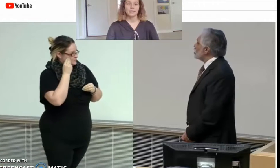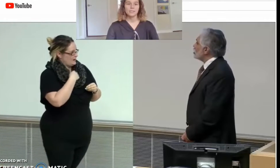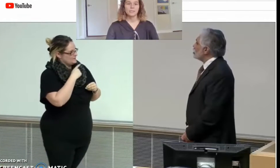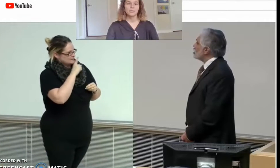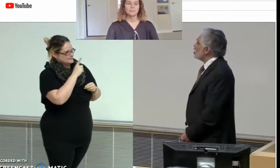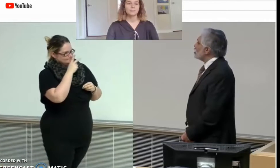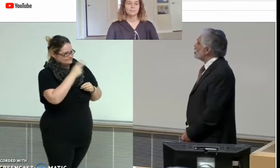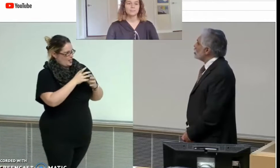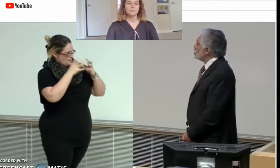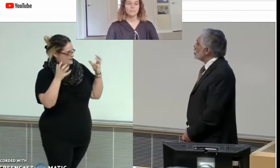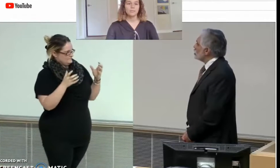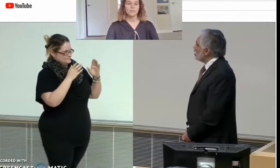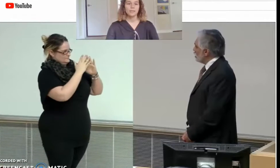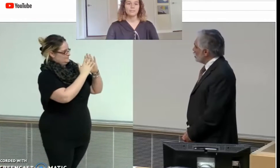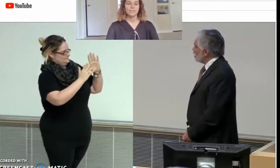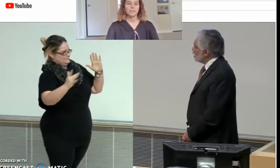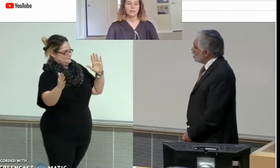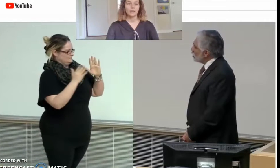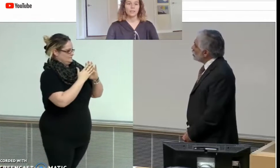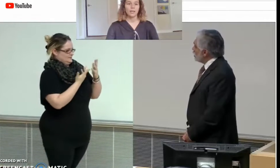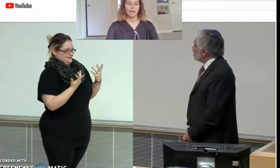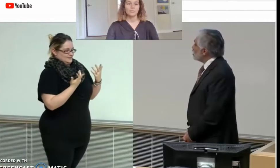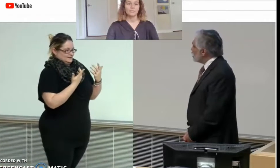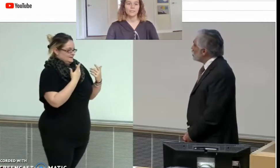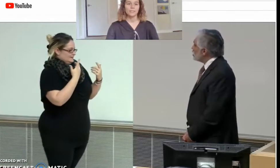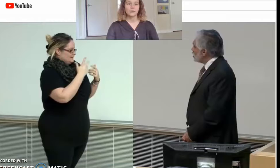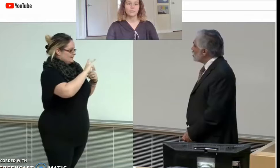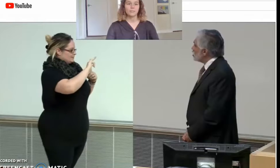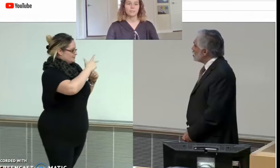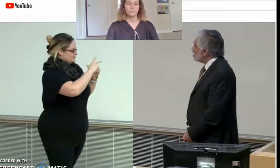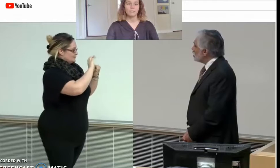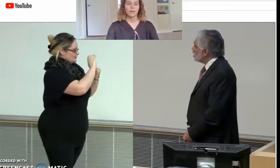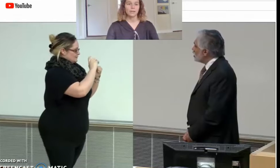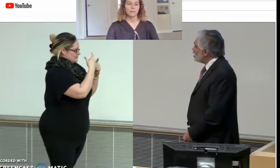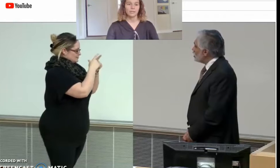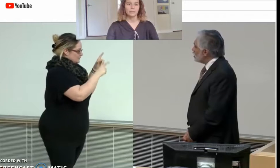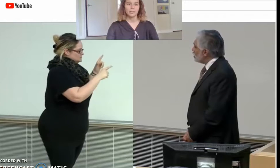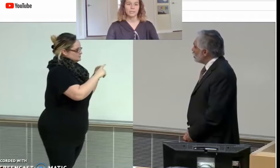families. And I've seen a lot of kids with varying